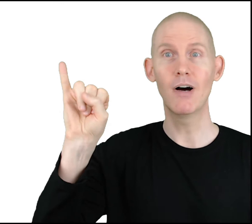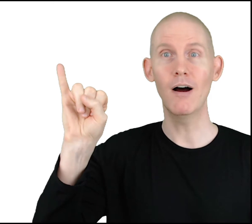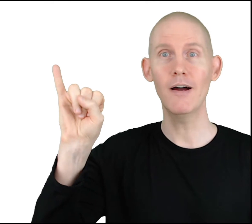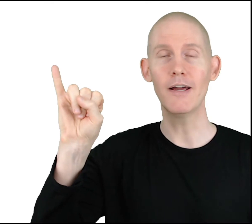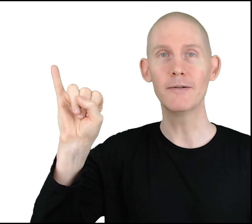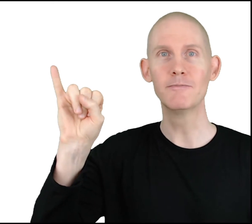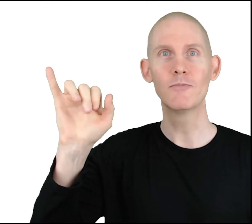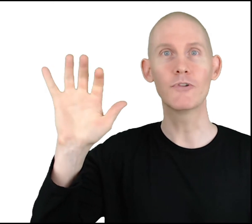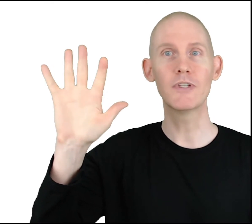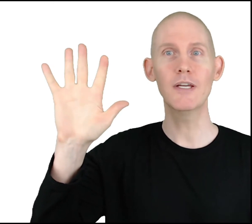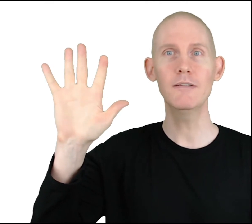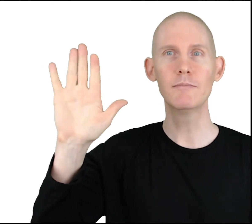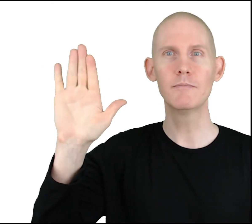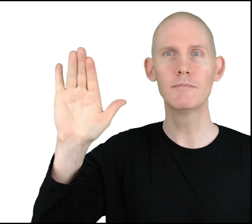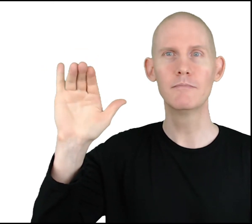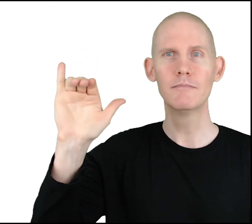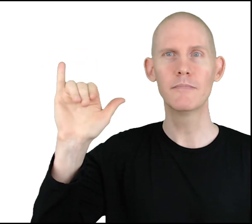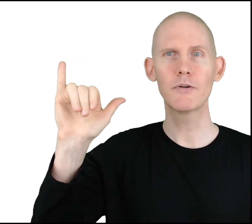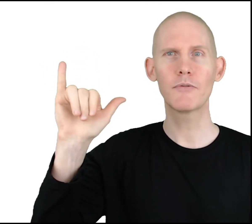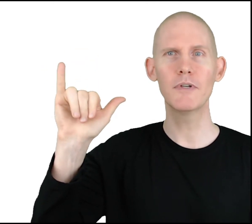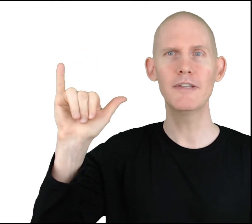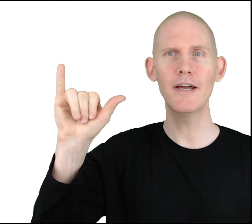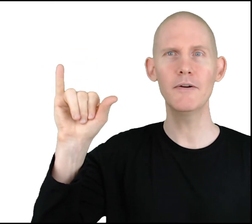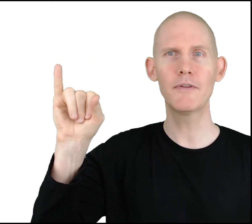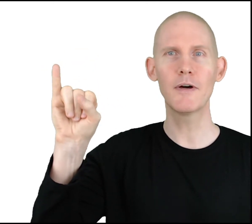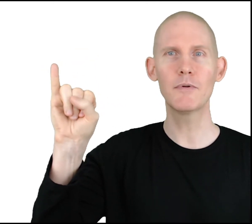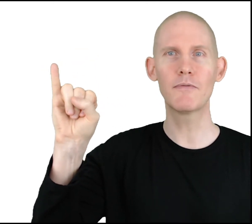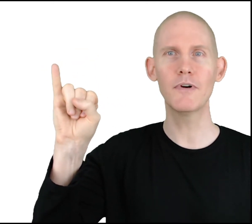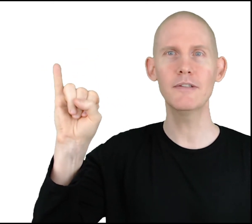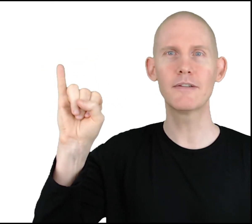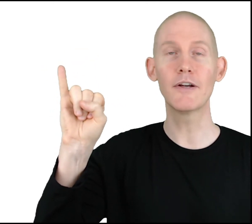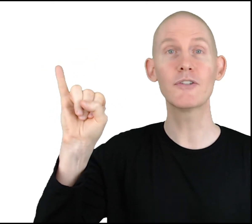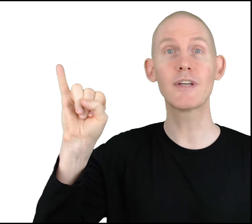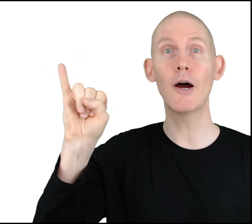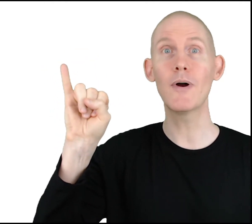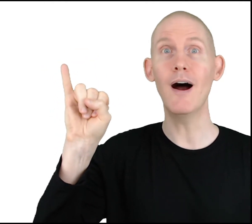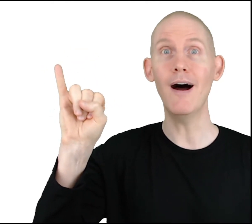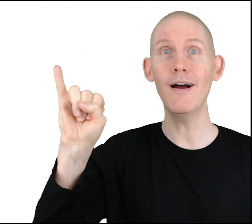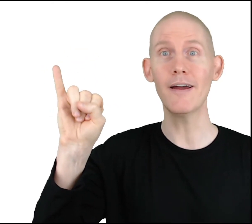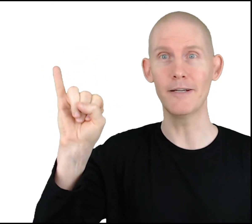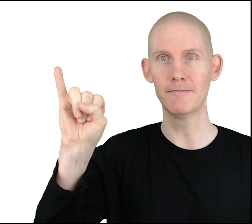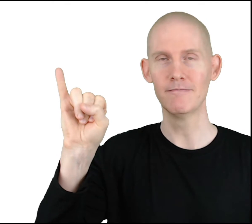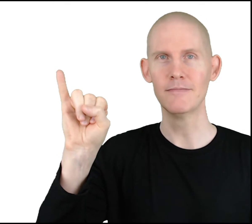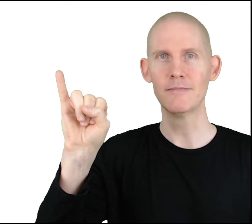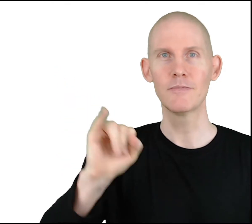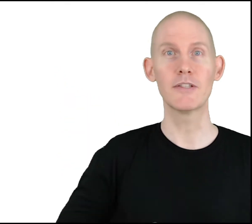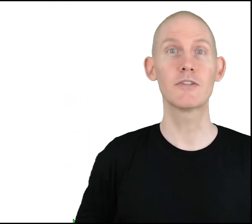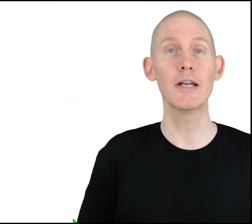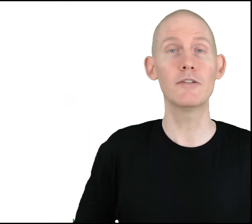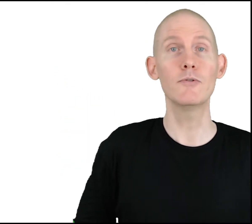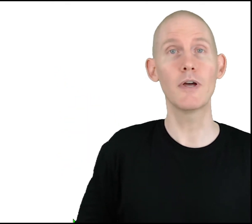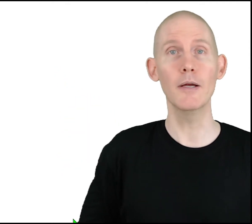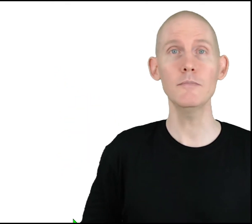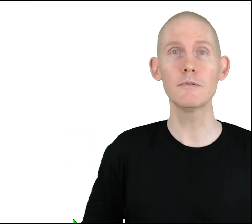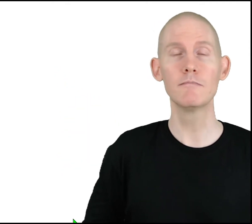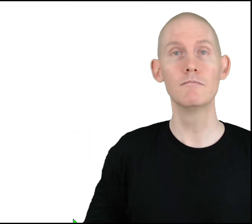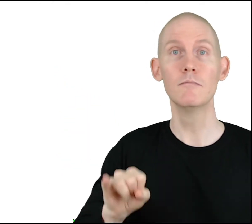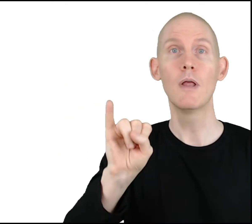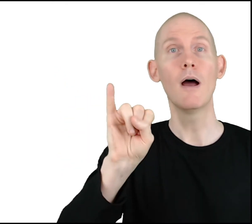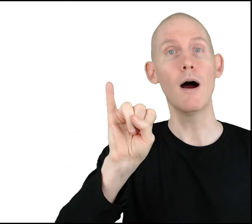I. Once again, middle 3 down, thumb in front. There's our I. Let's sign it 2 times.